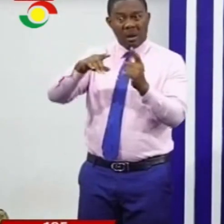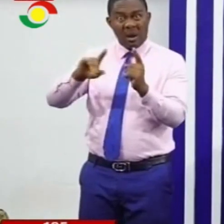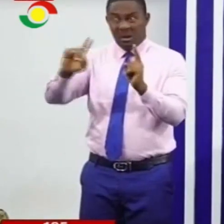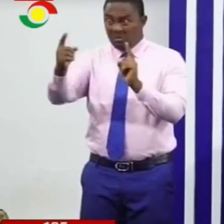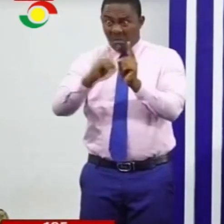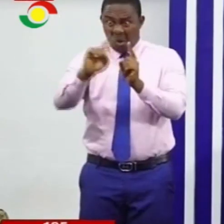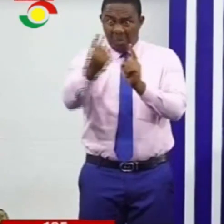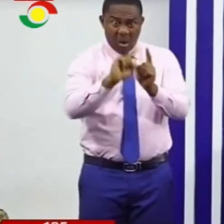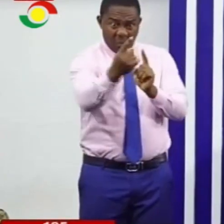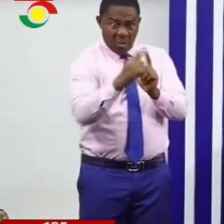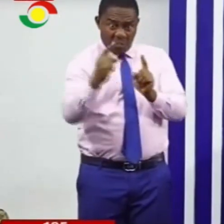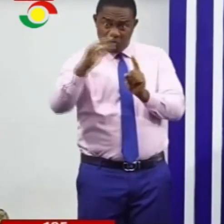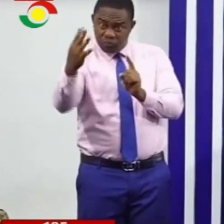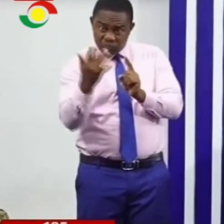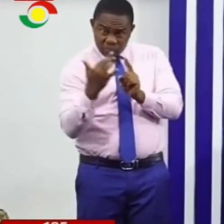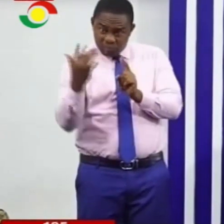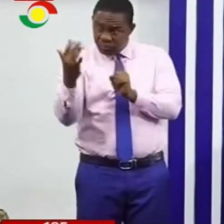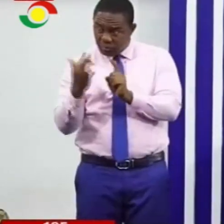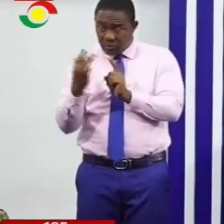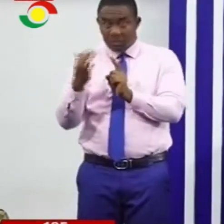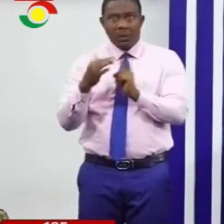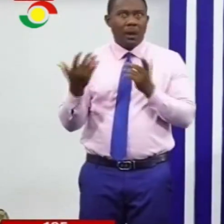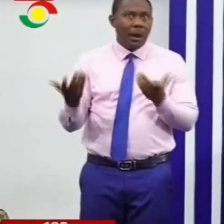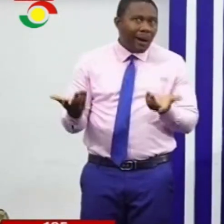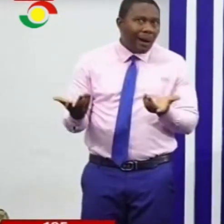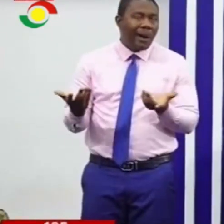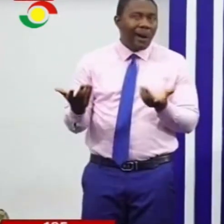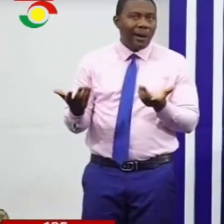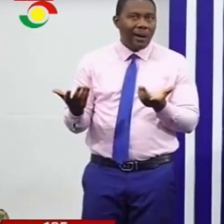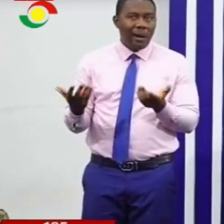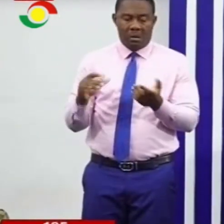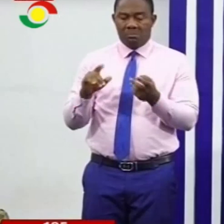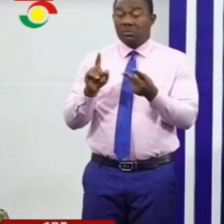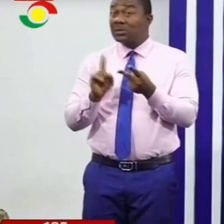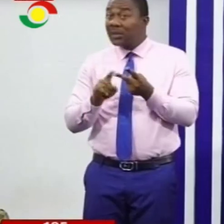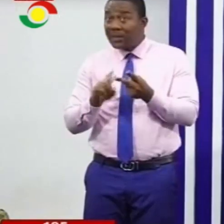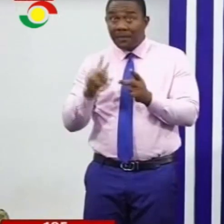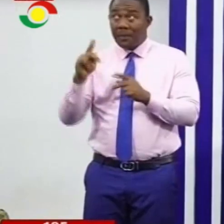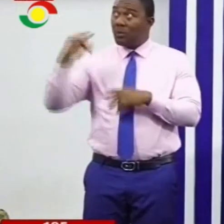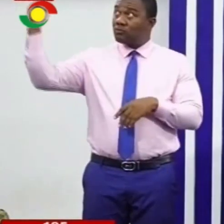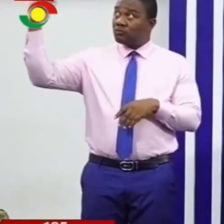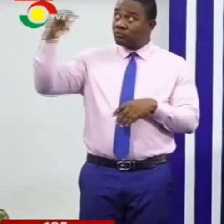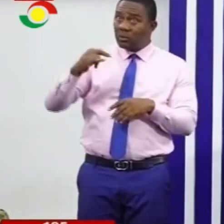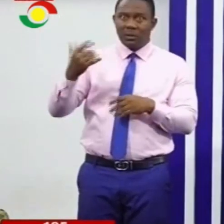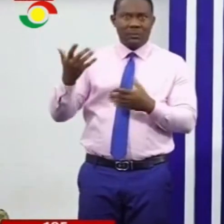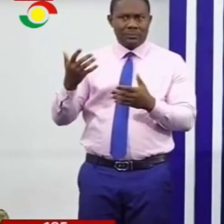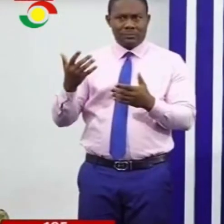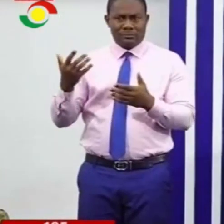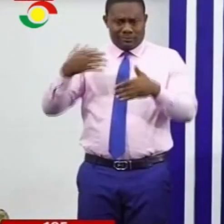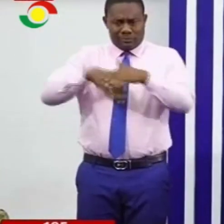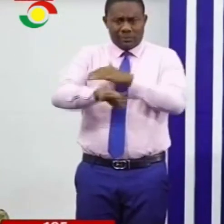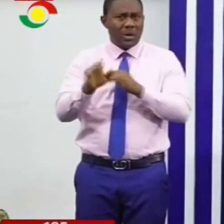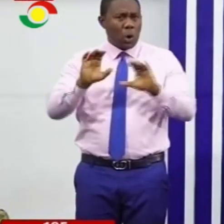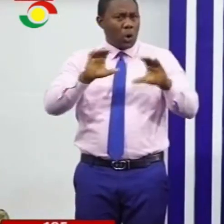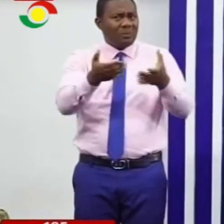Those who traveled in country before the quarantine are already in the